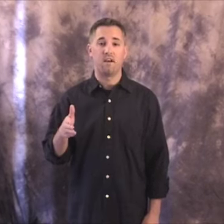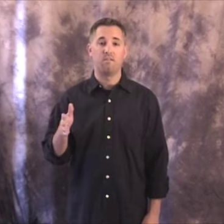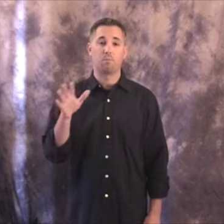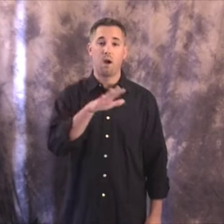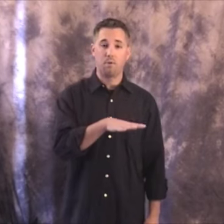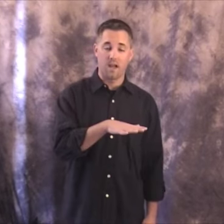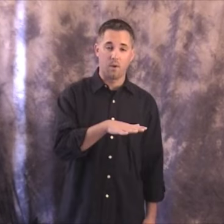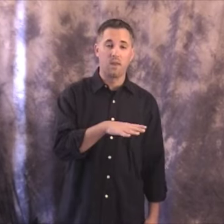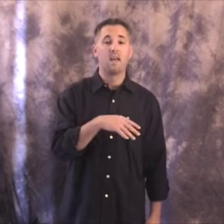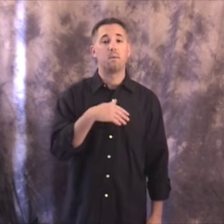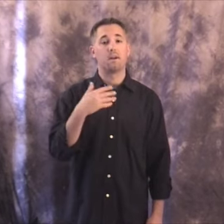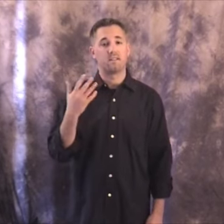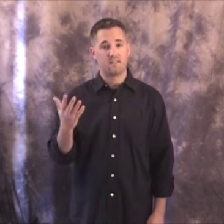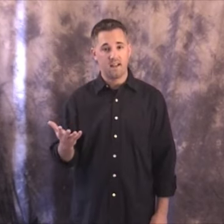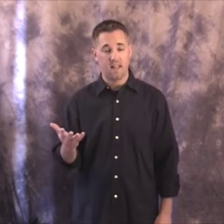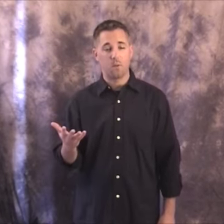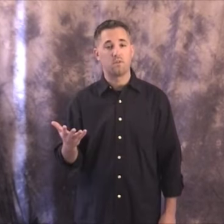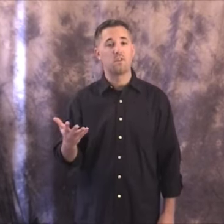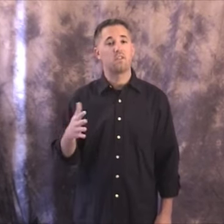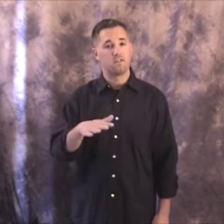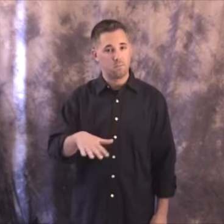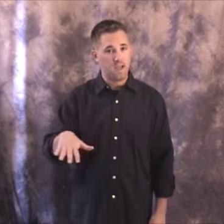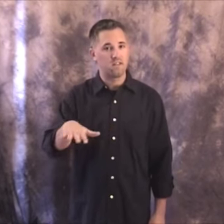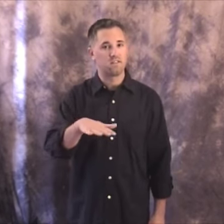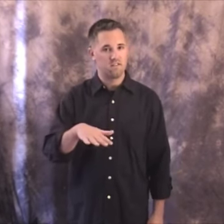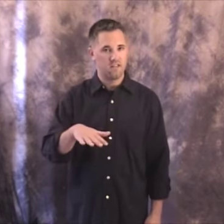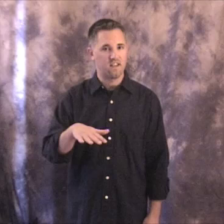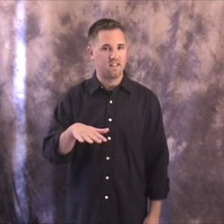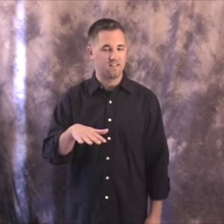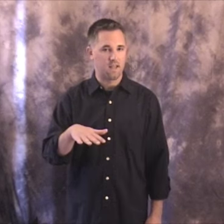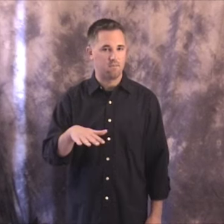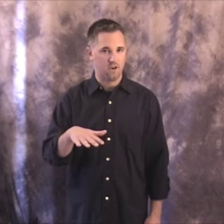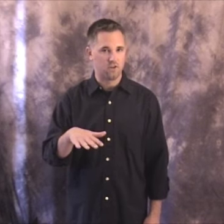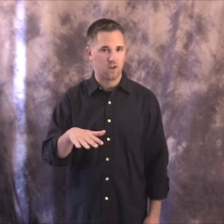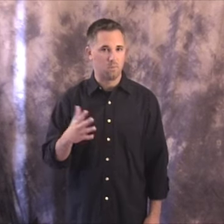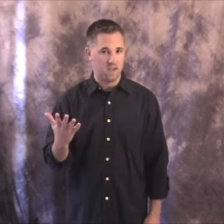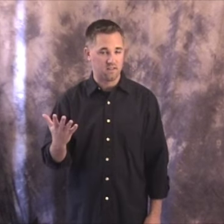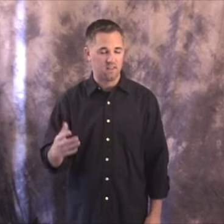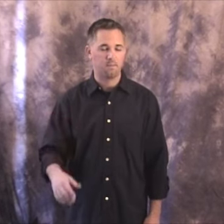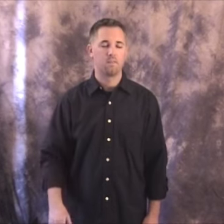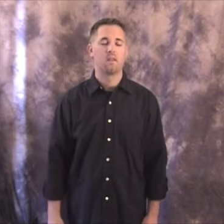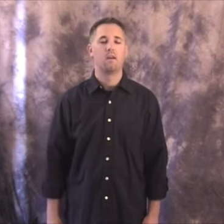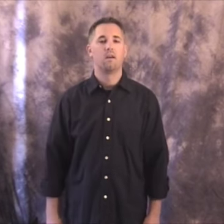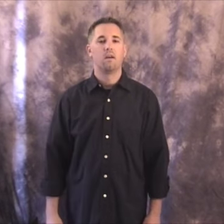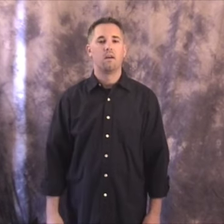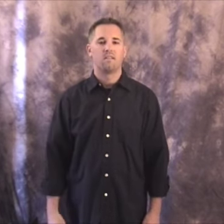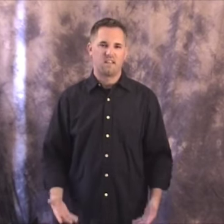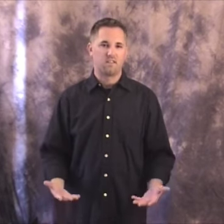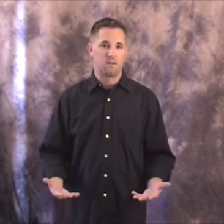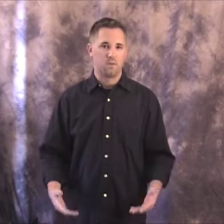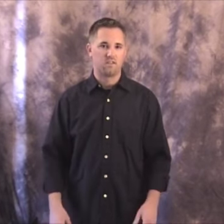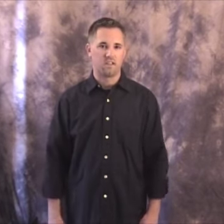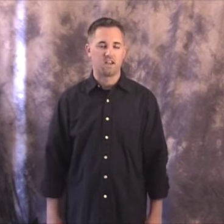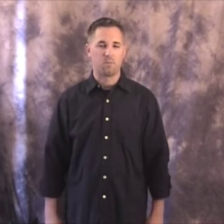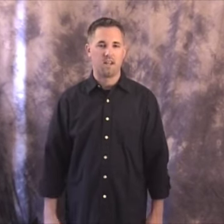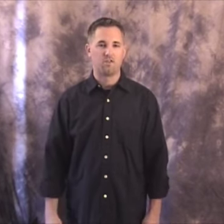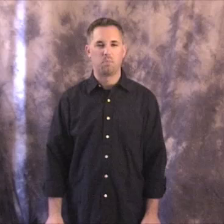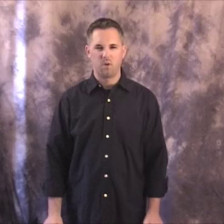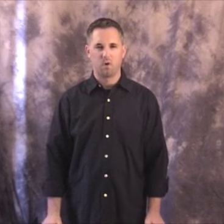of the proper noun. In American Sign Language, the space takes that same function on, basically. That's a simplistic explanation, but it works